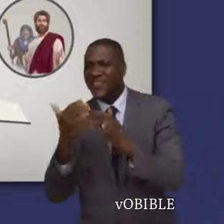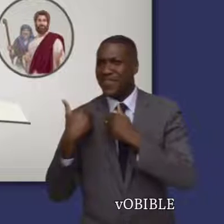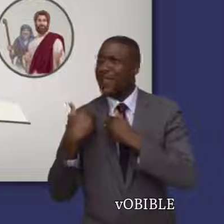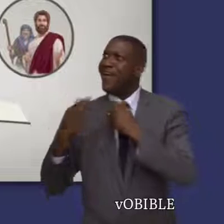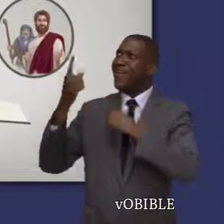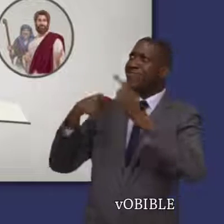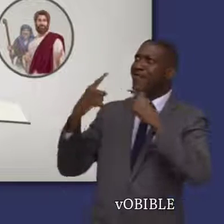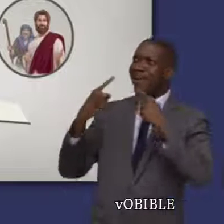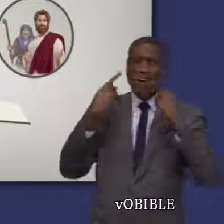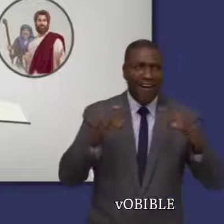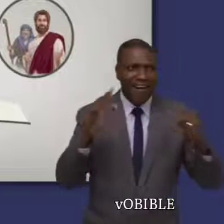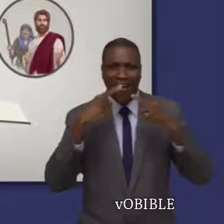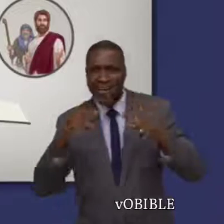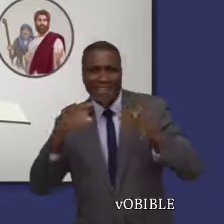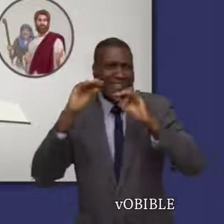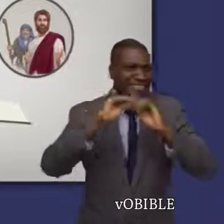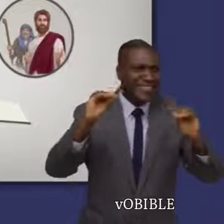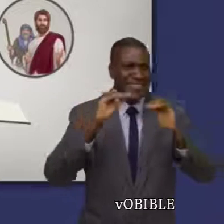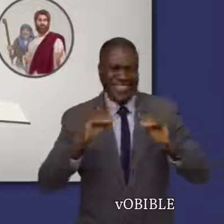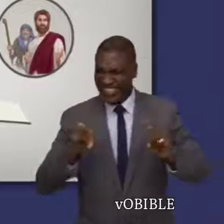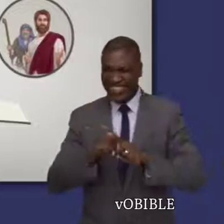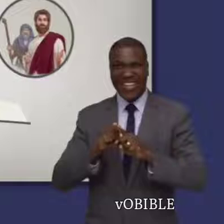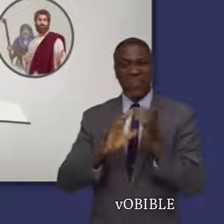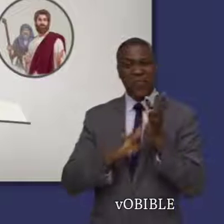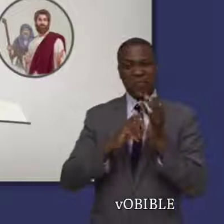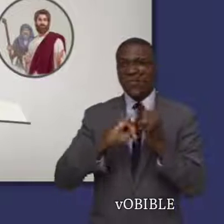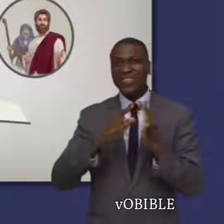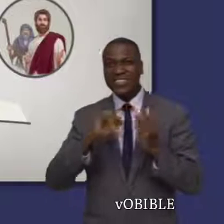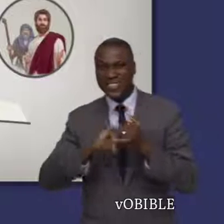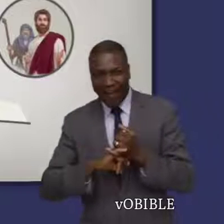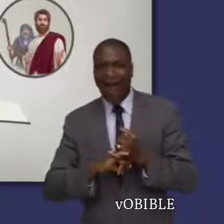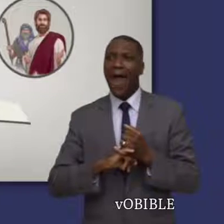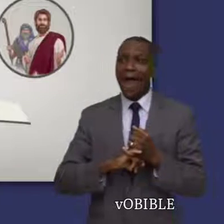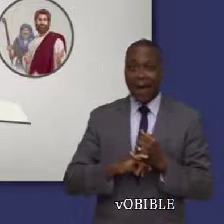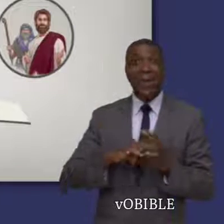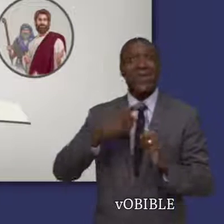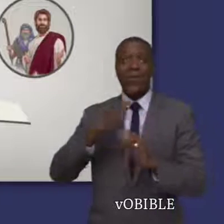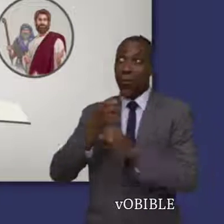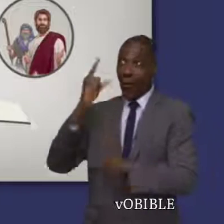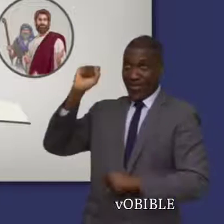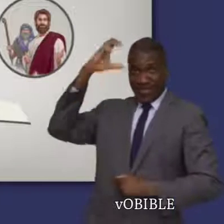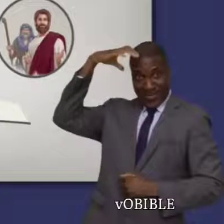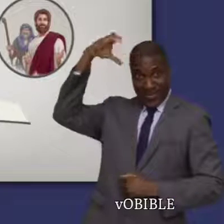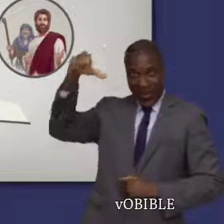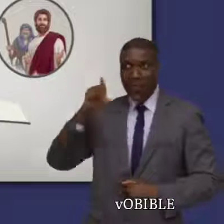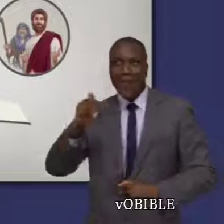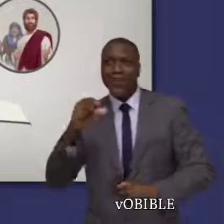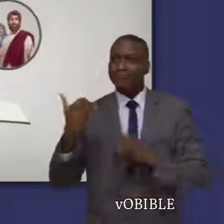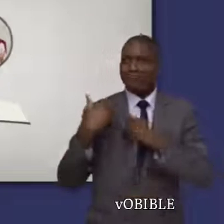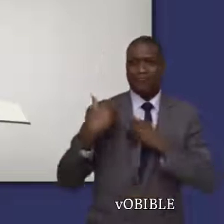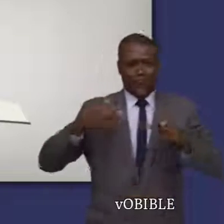are reflected in the teachings of Jesus, the prophet like Moses, who is also the King of God's kingdom.